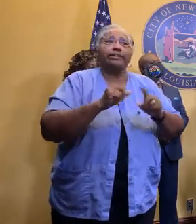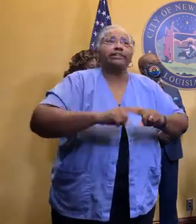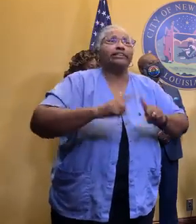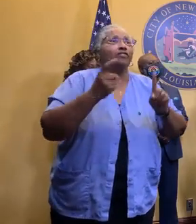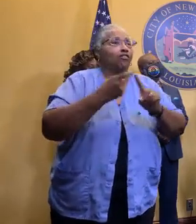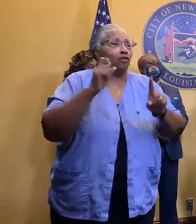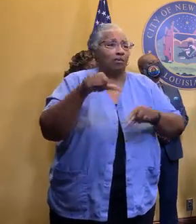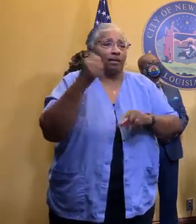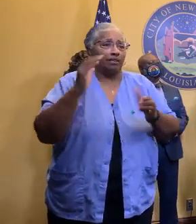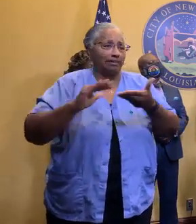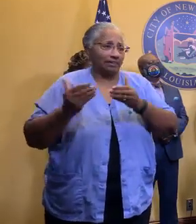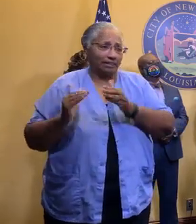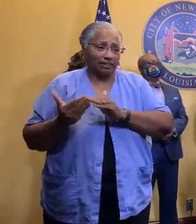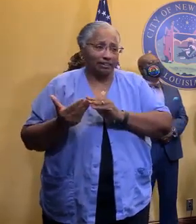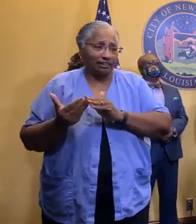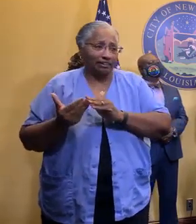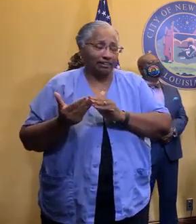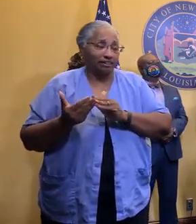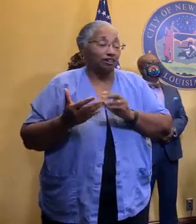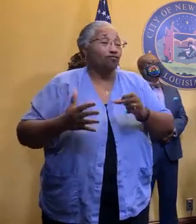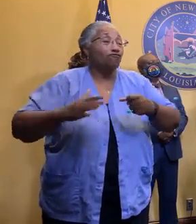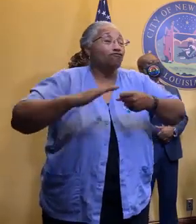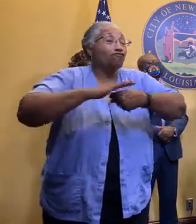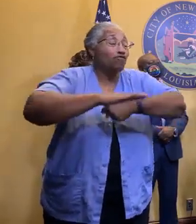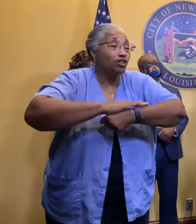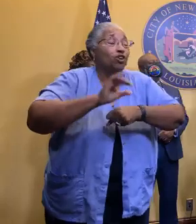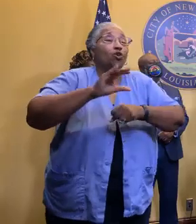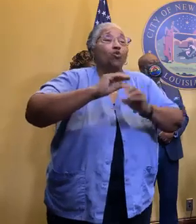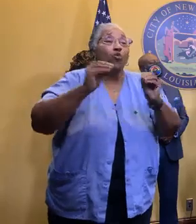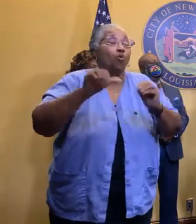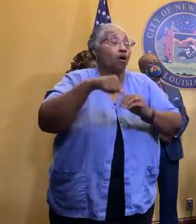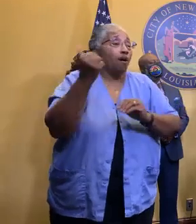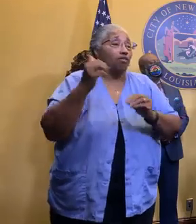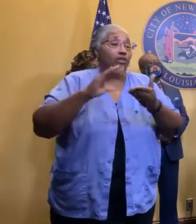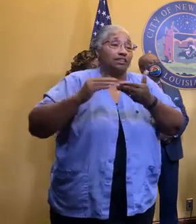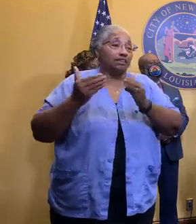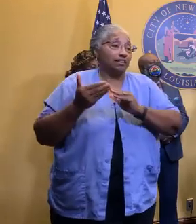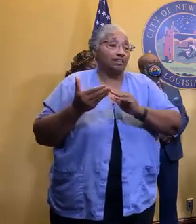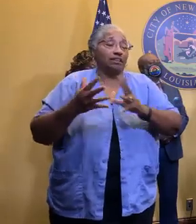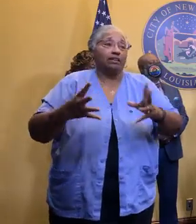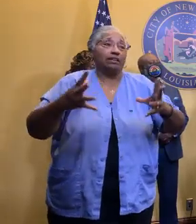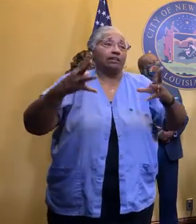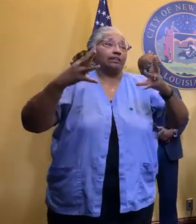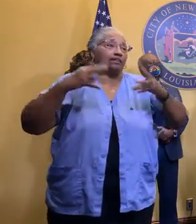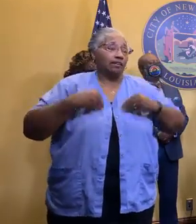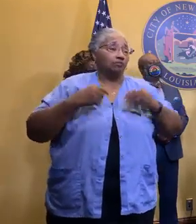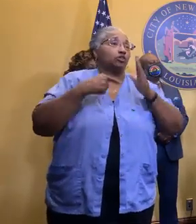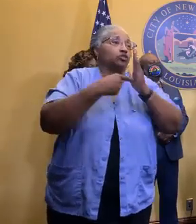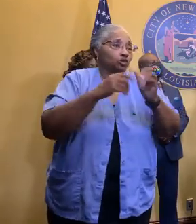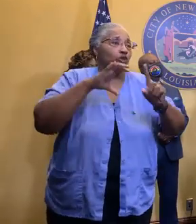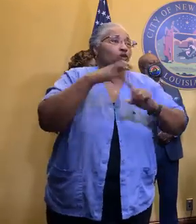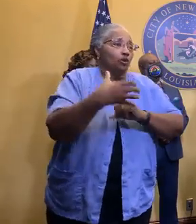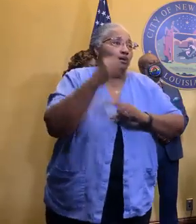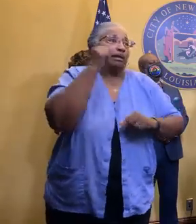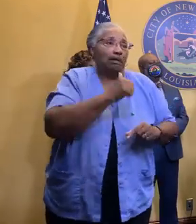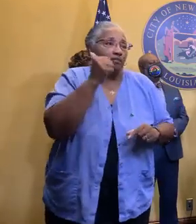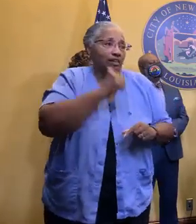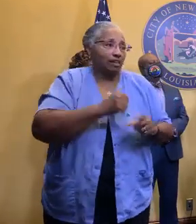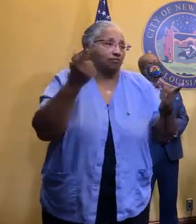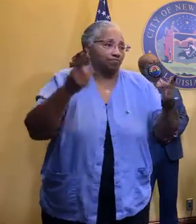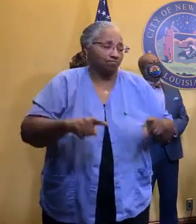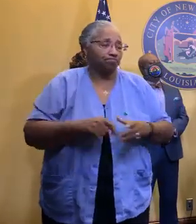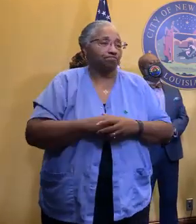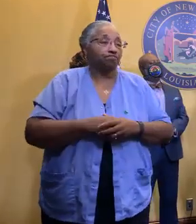No other city's community holistically embodies its culture on a daily basis. This project